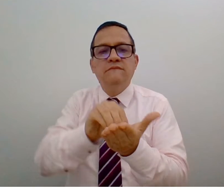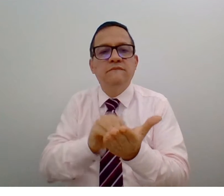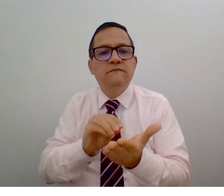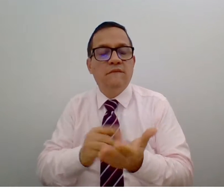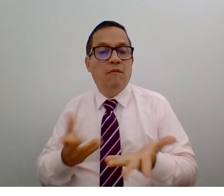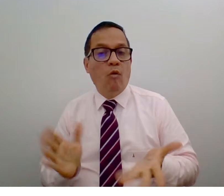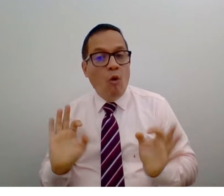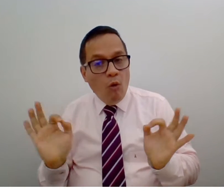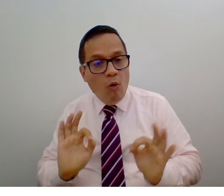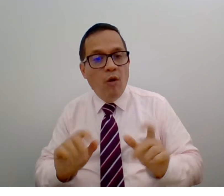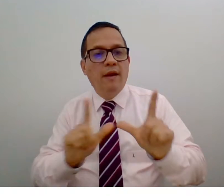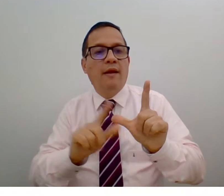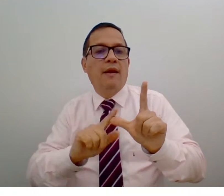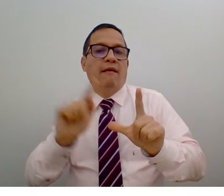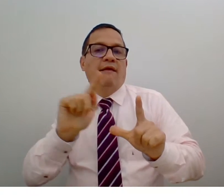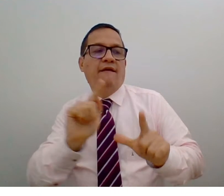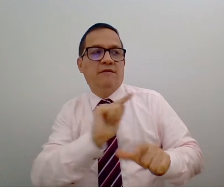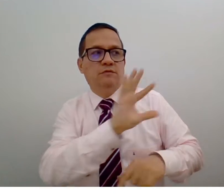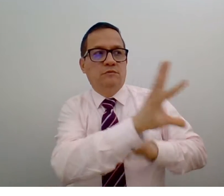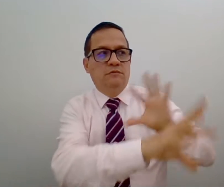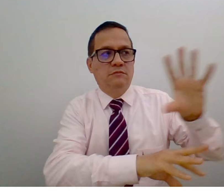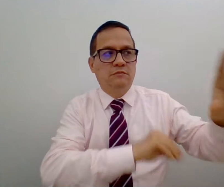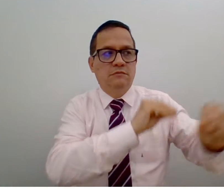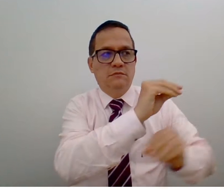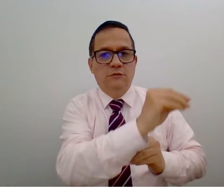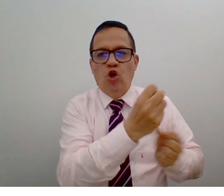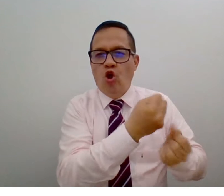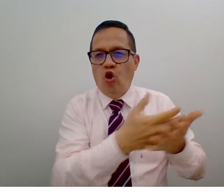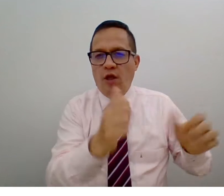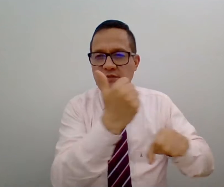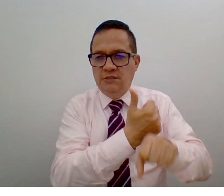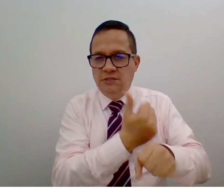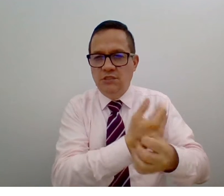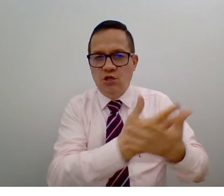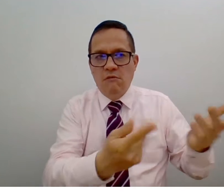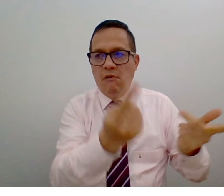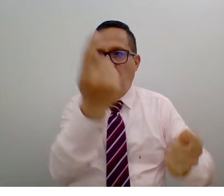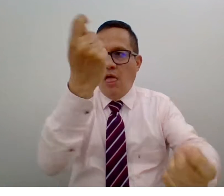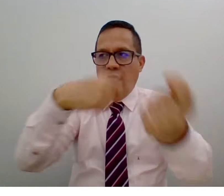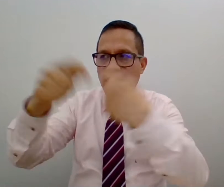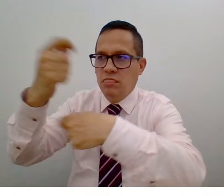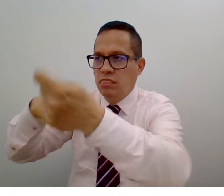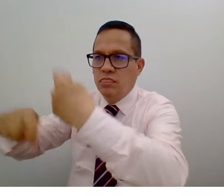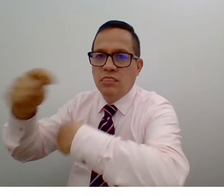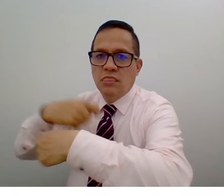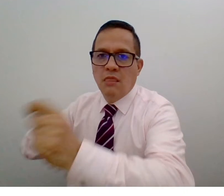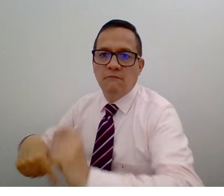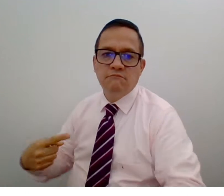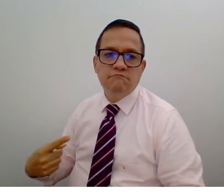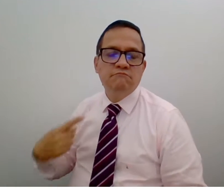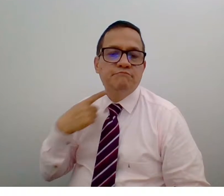copy for profit, educational resources or results of